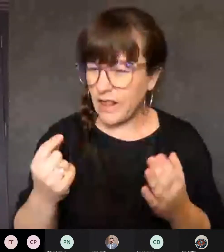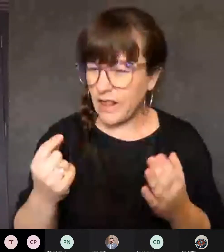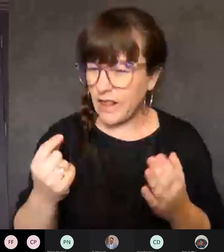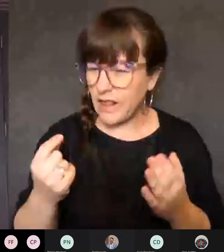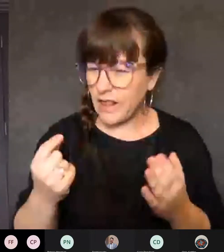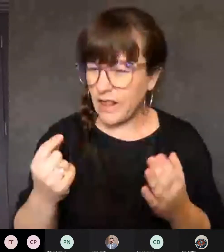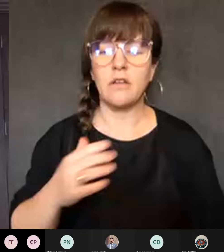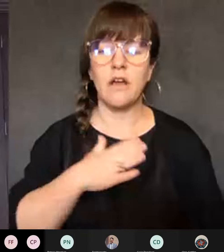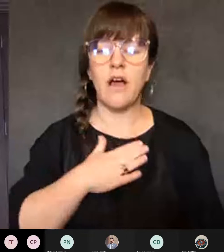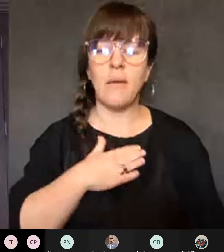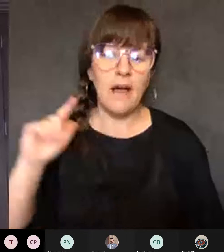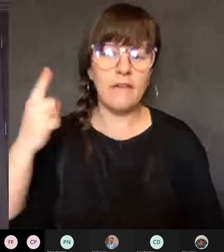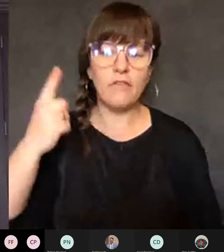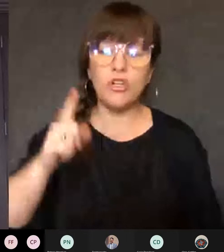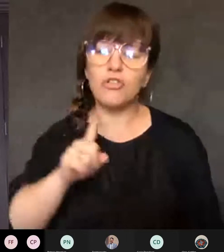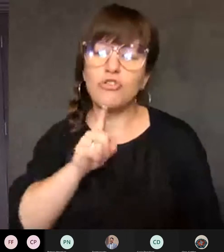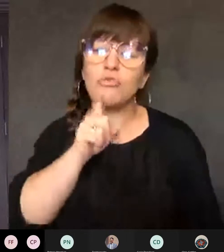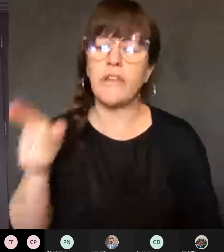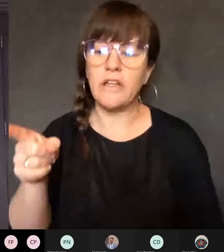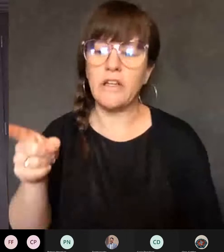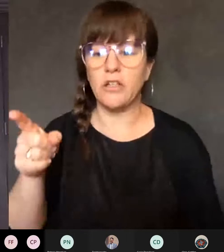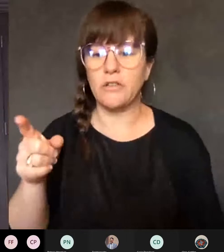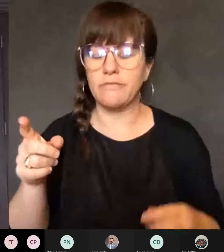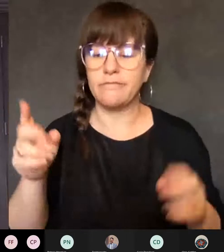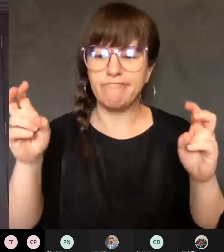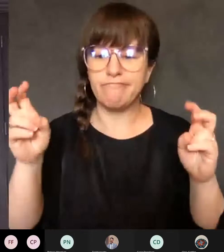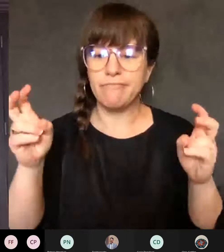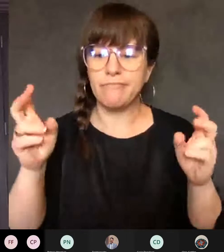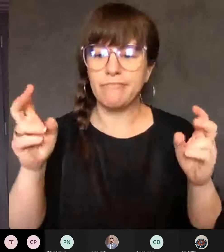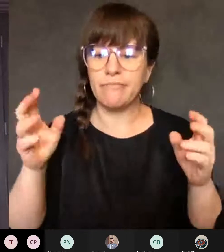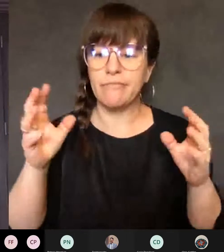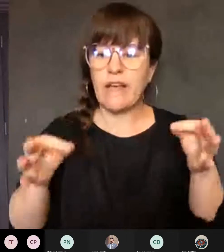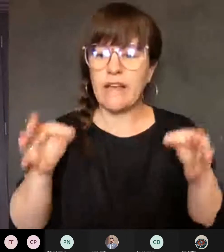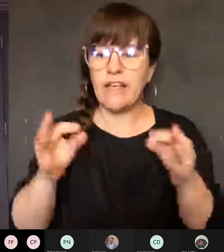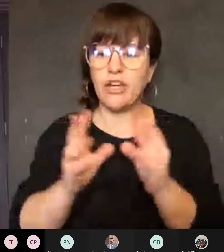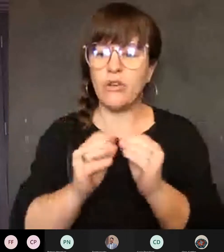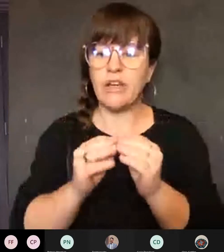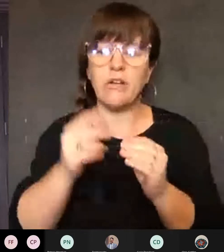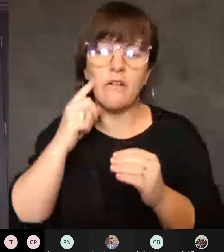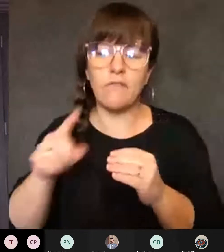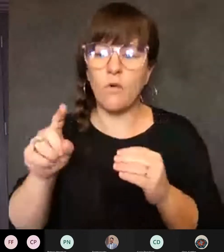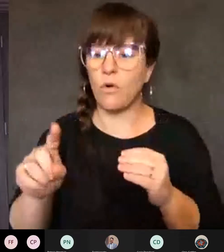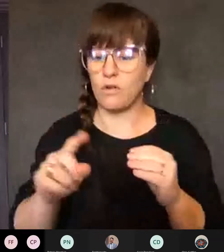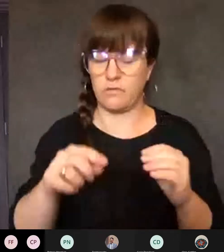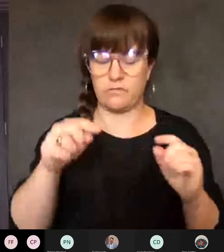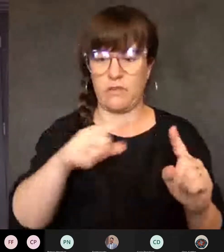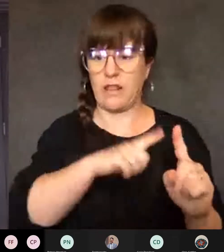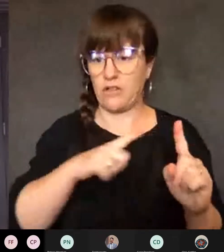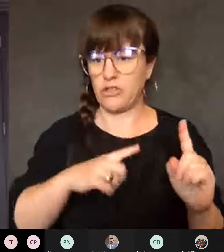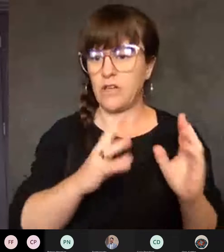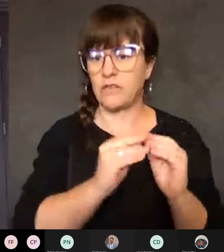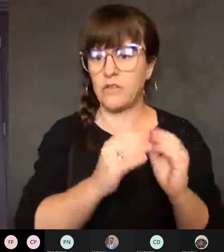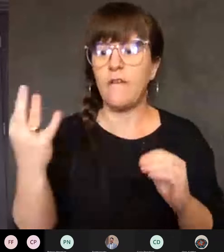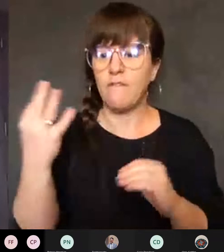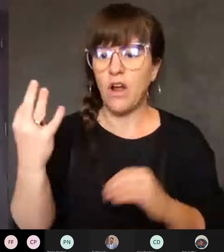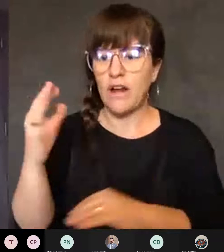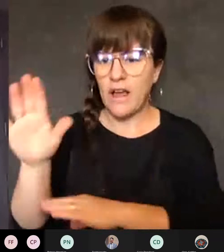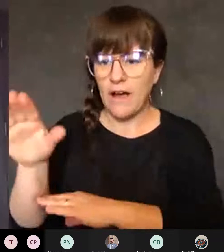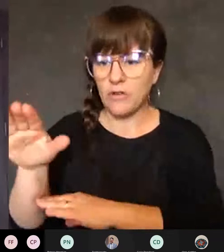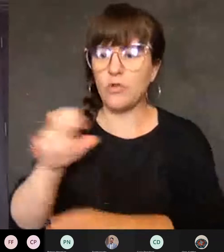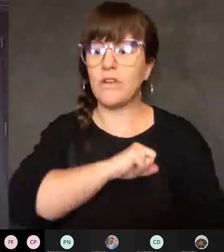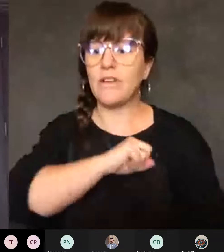first real hearing for the session Friday afternoon. Senate Finance is going to